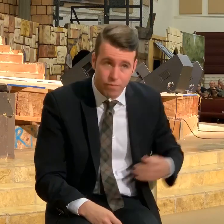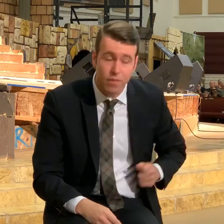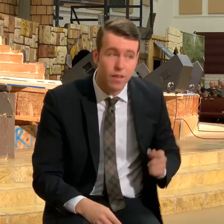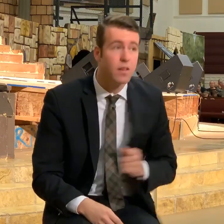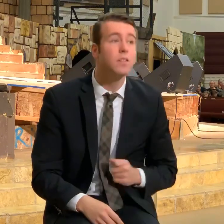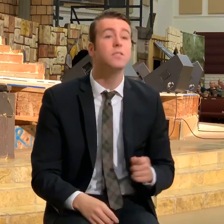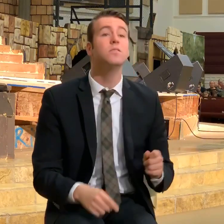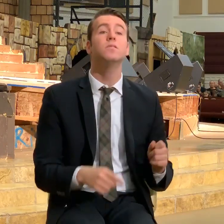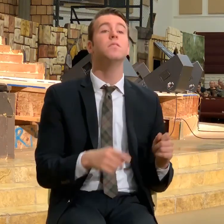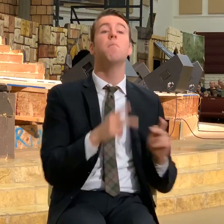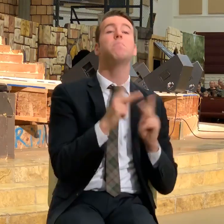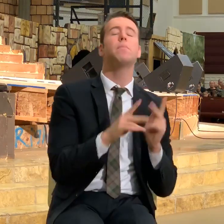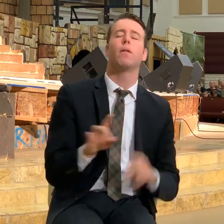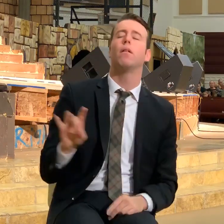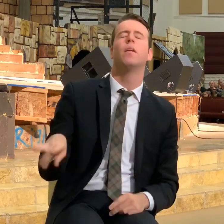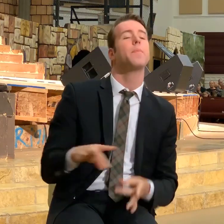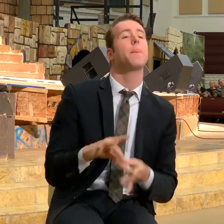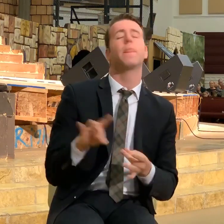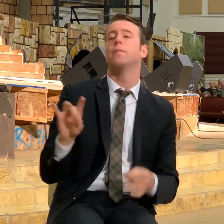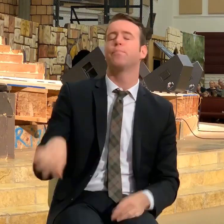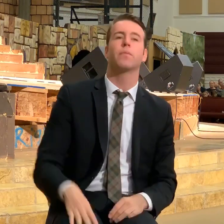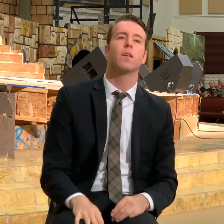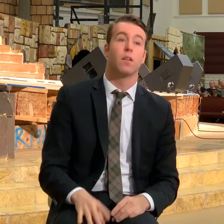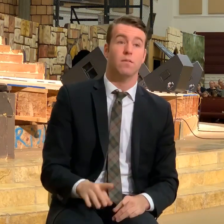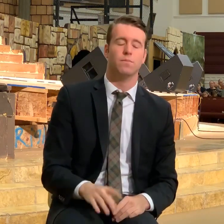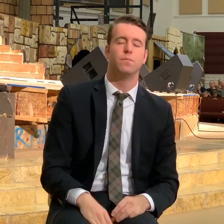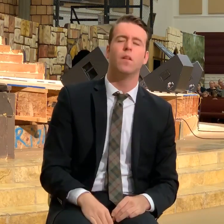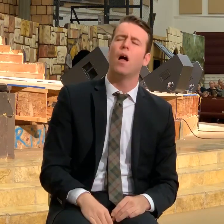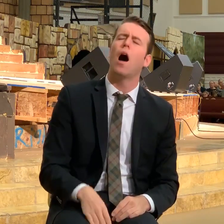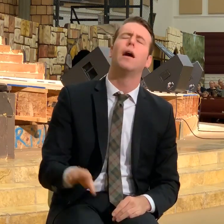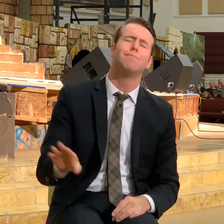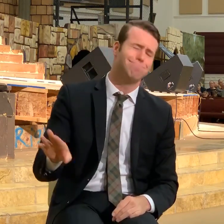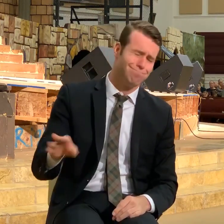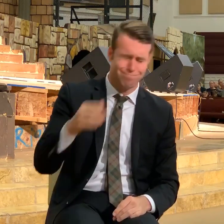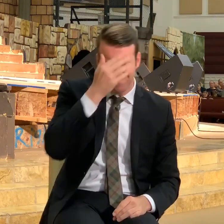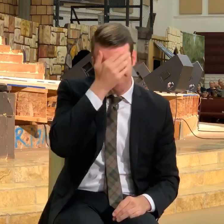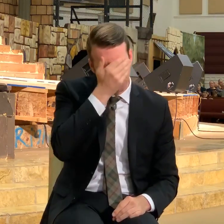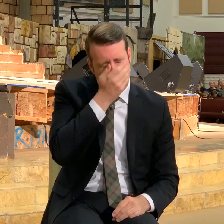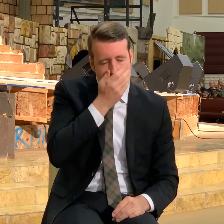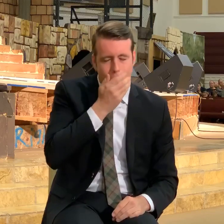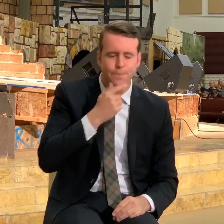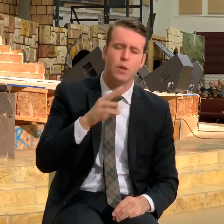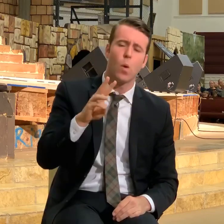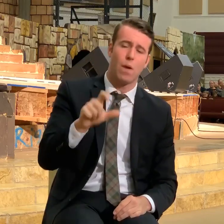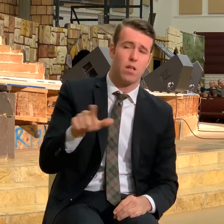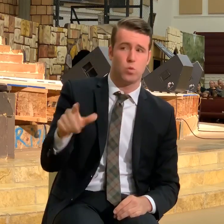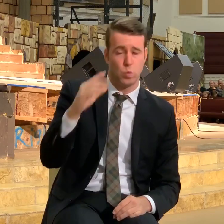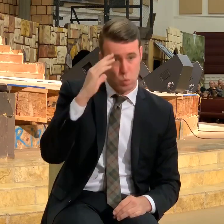And they will drop little statements about, well, you know, brother so-and-so.